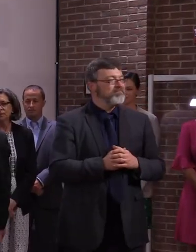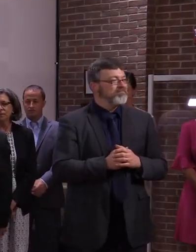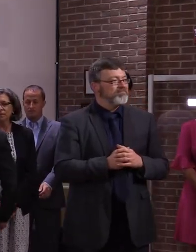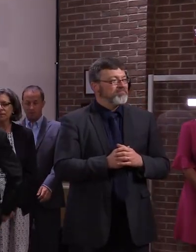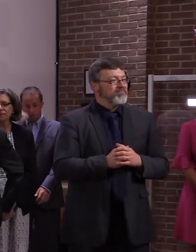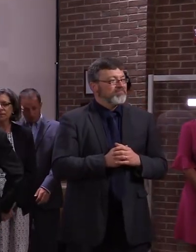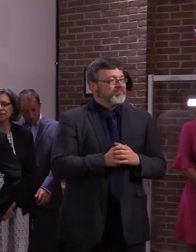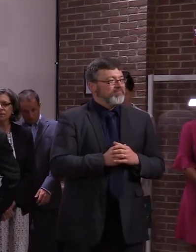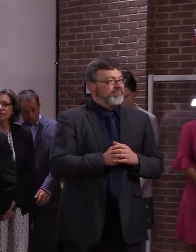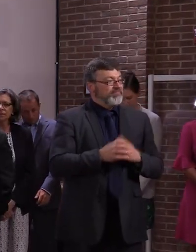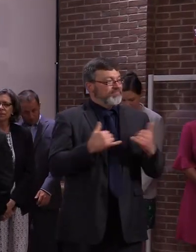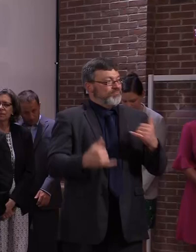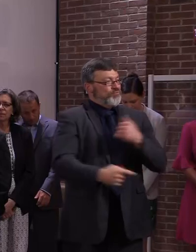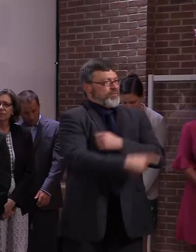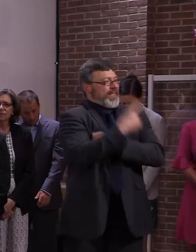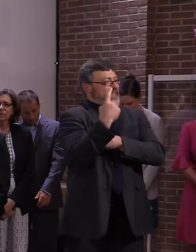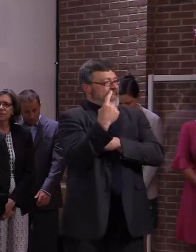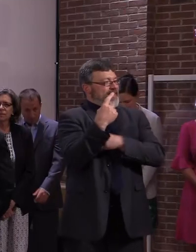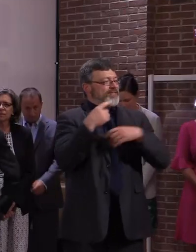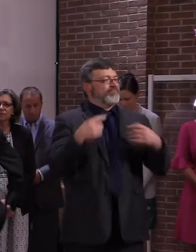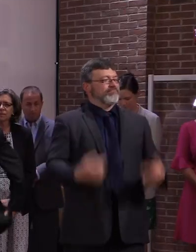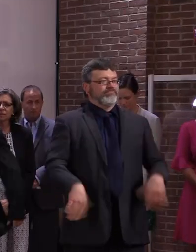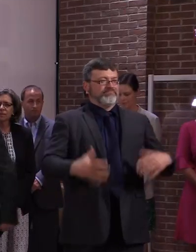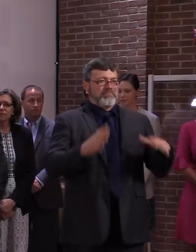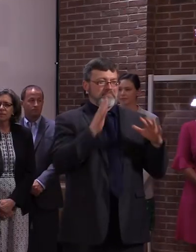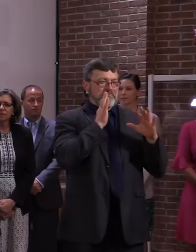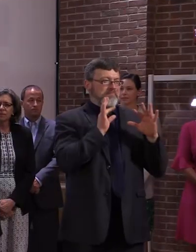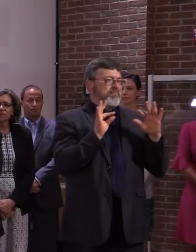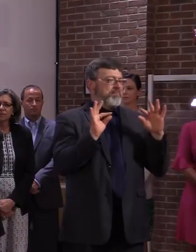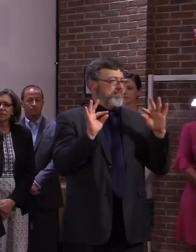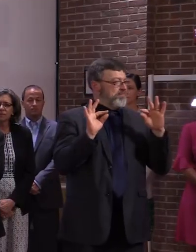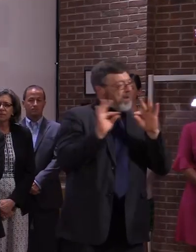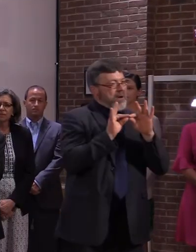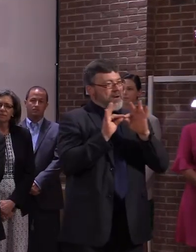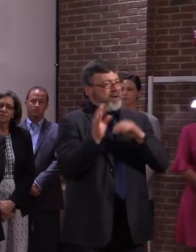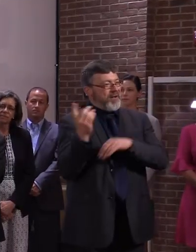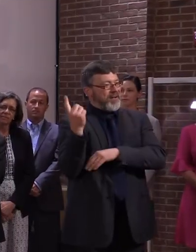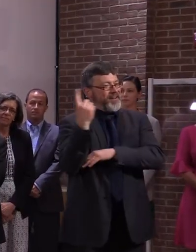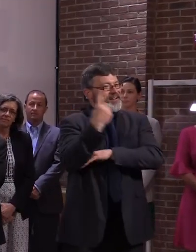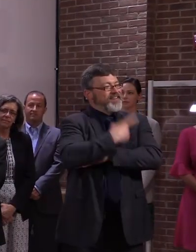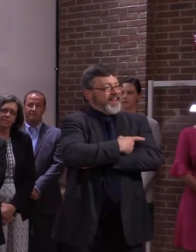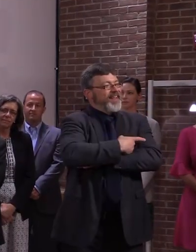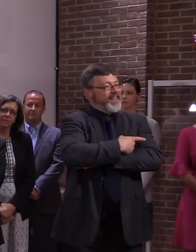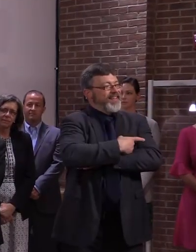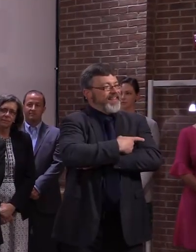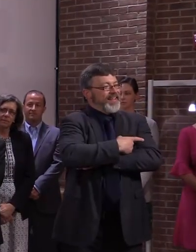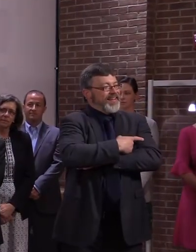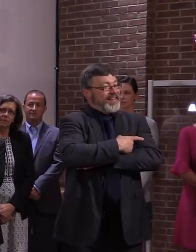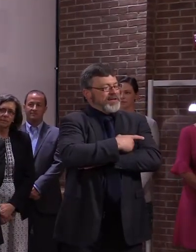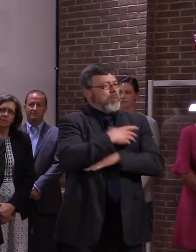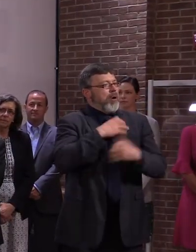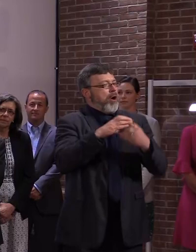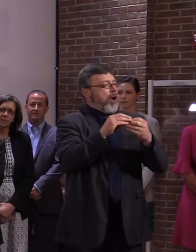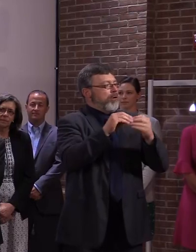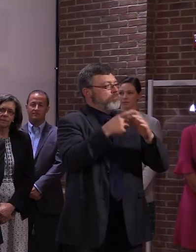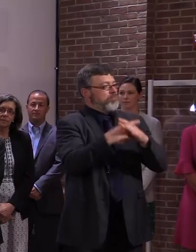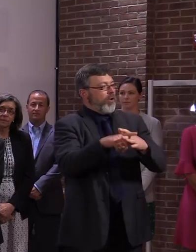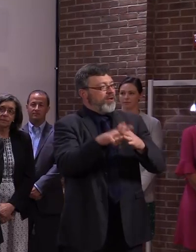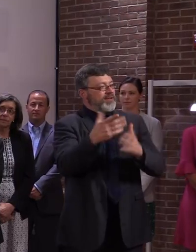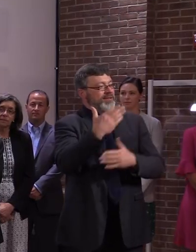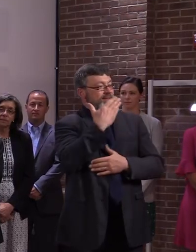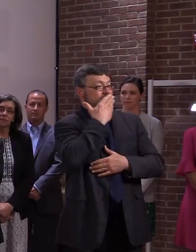As we mark this significant milestone today, allow me to start off by saying thank